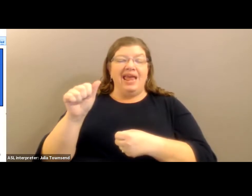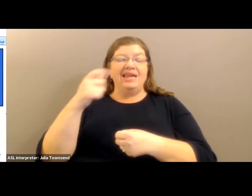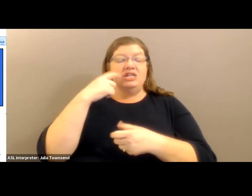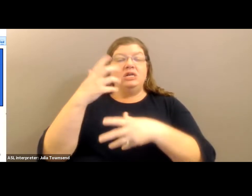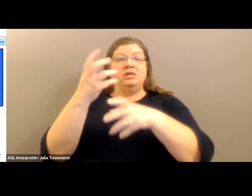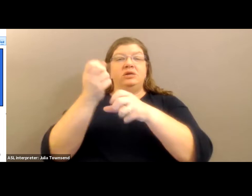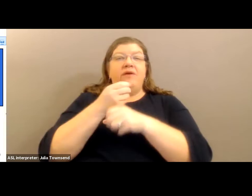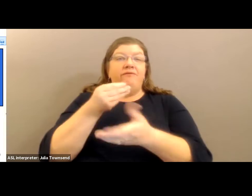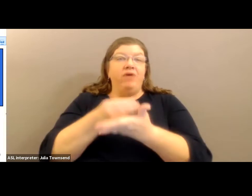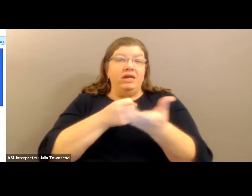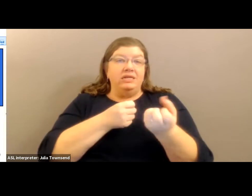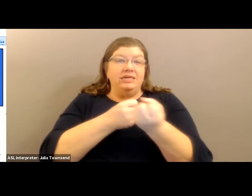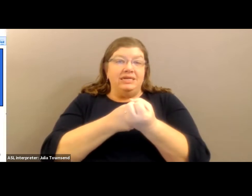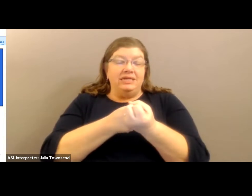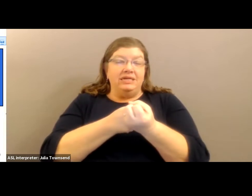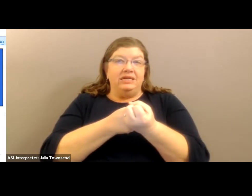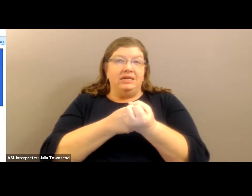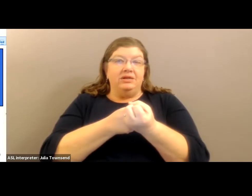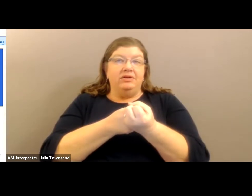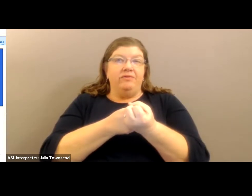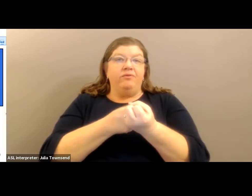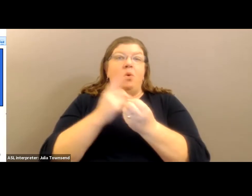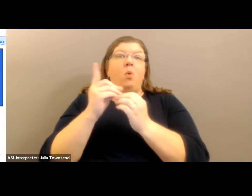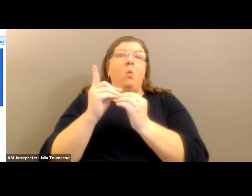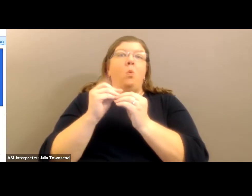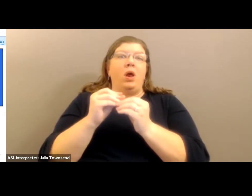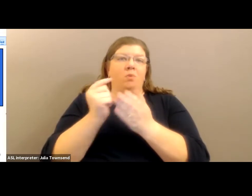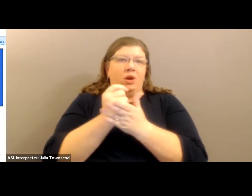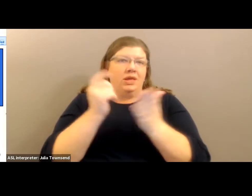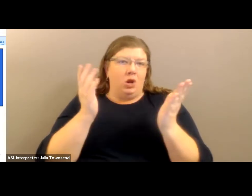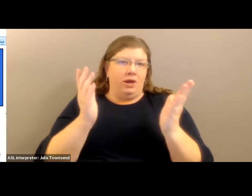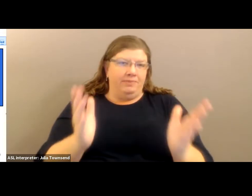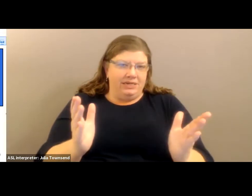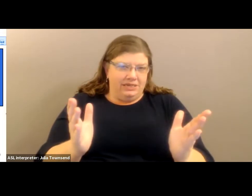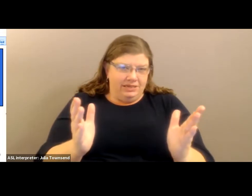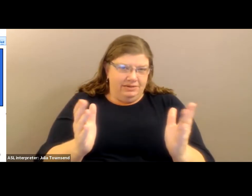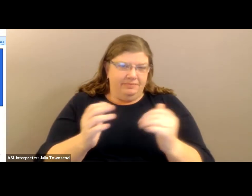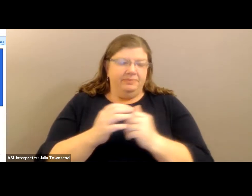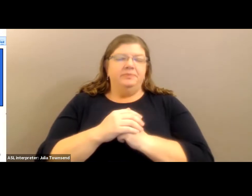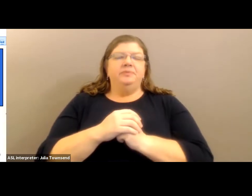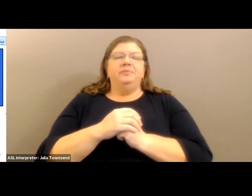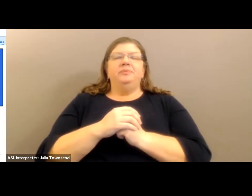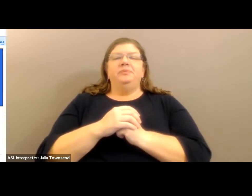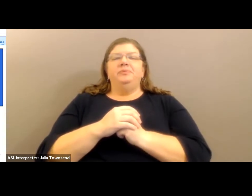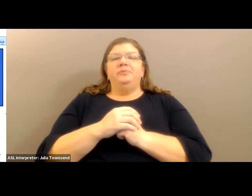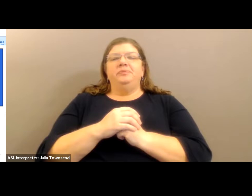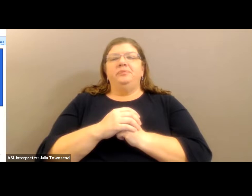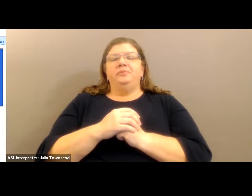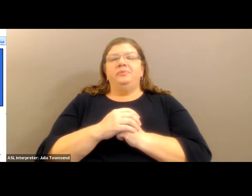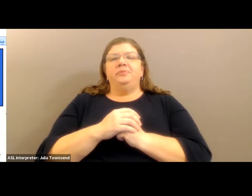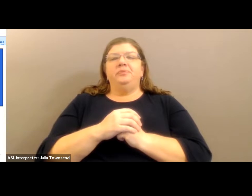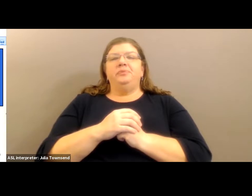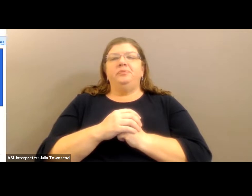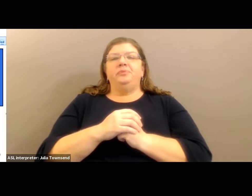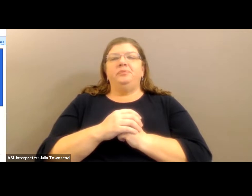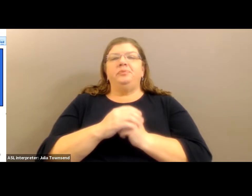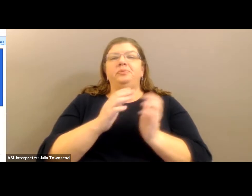secured funding for one additional therapist. And then